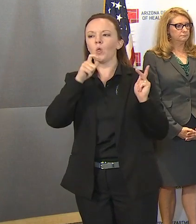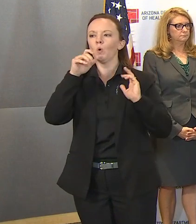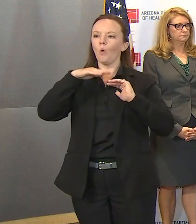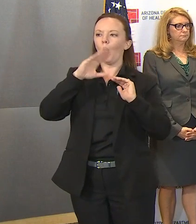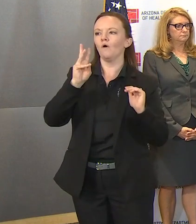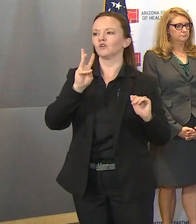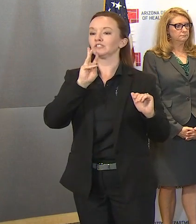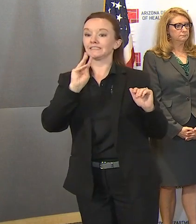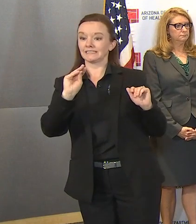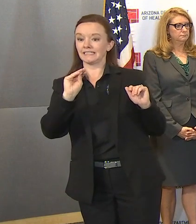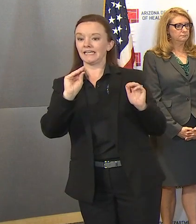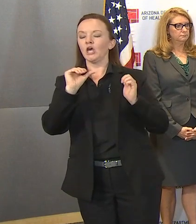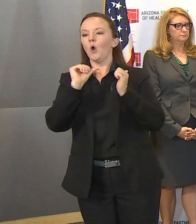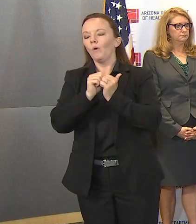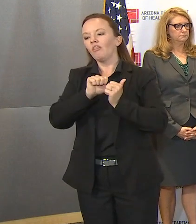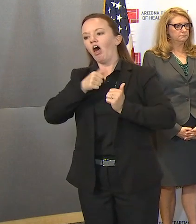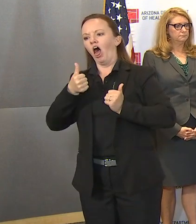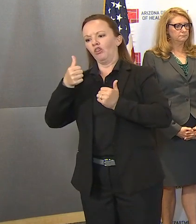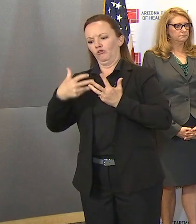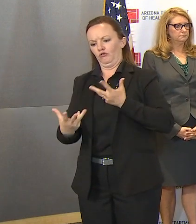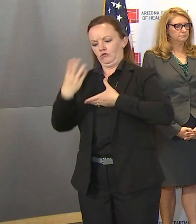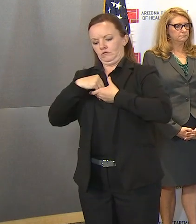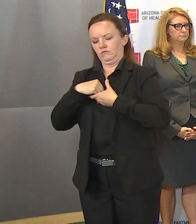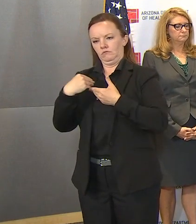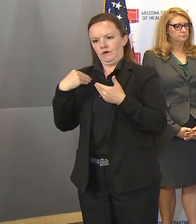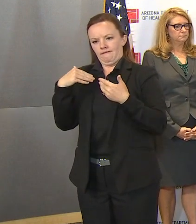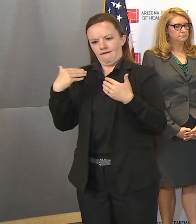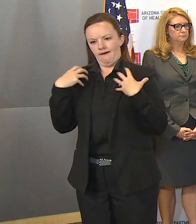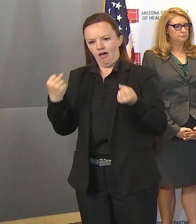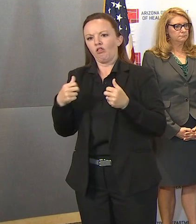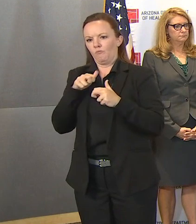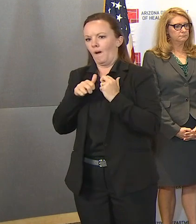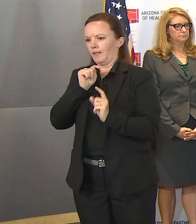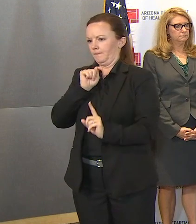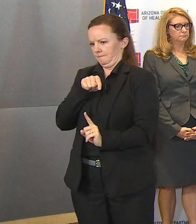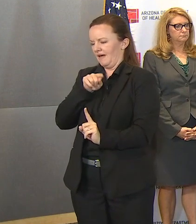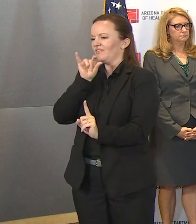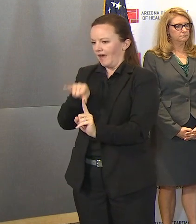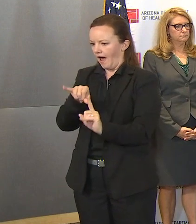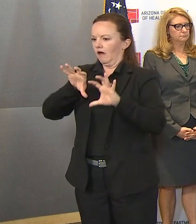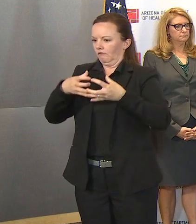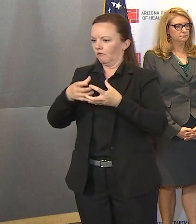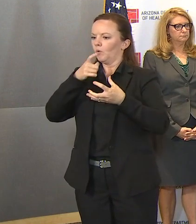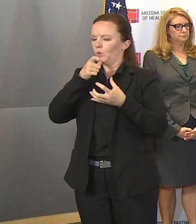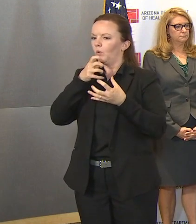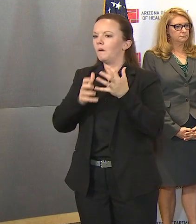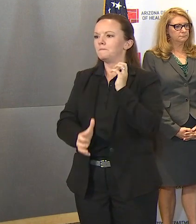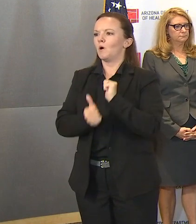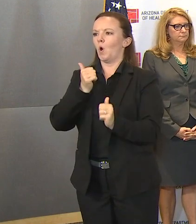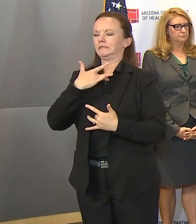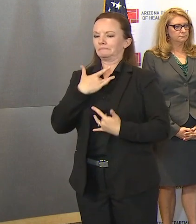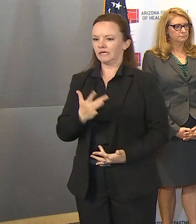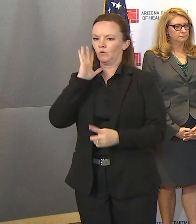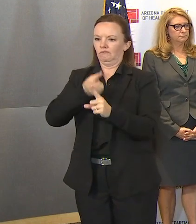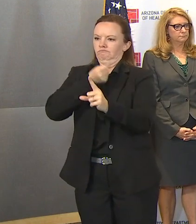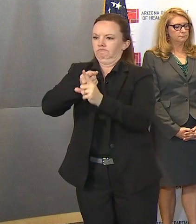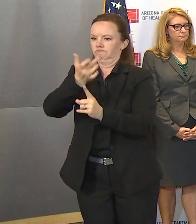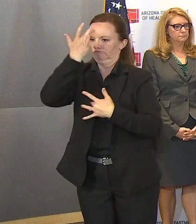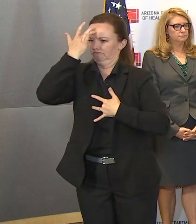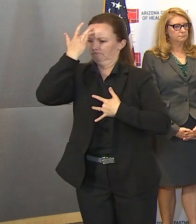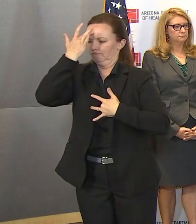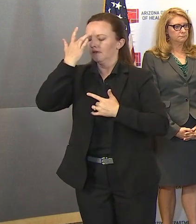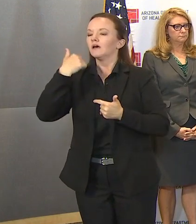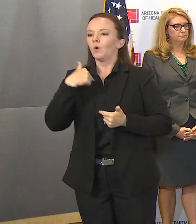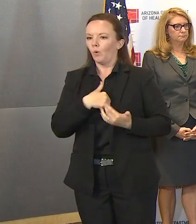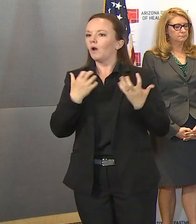of 60 with underlying health conditions are the ones that are most vulnerable at this time. And we